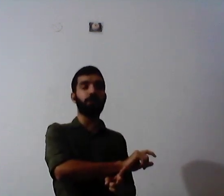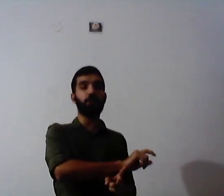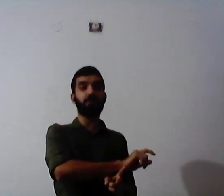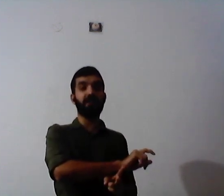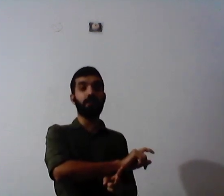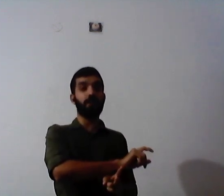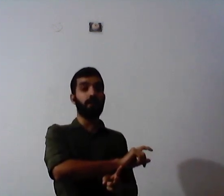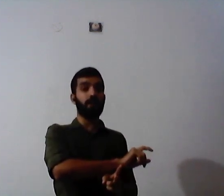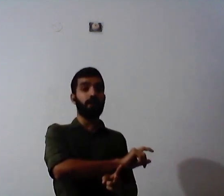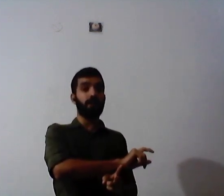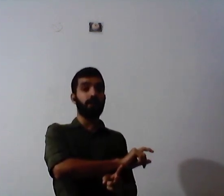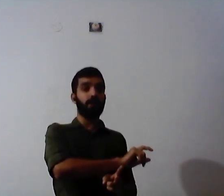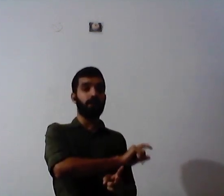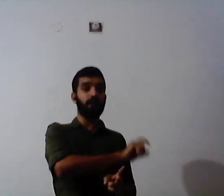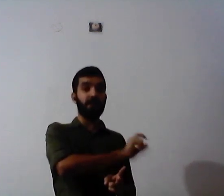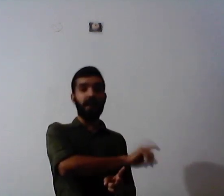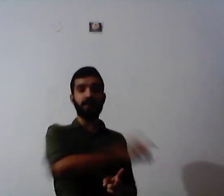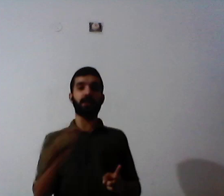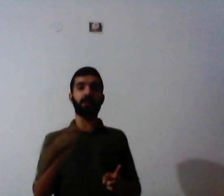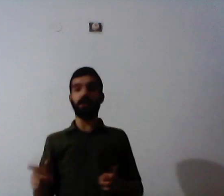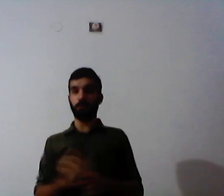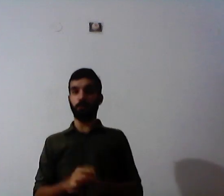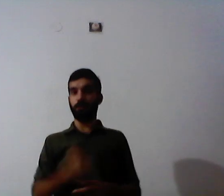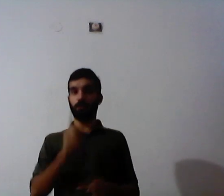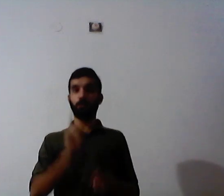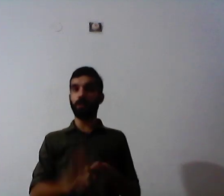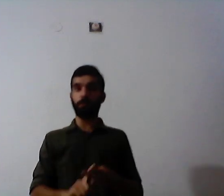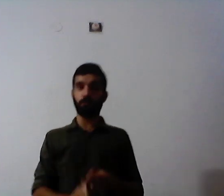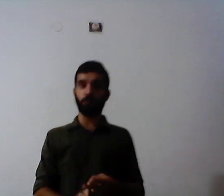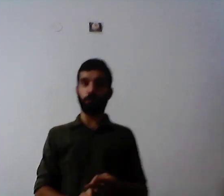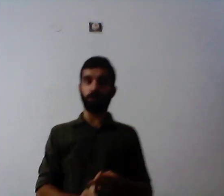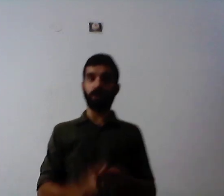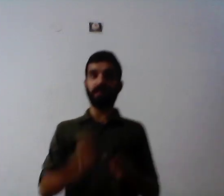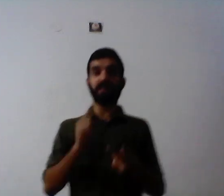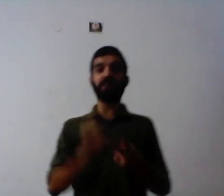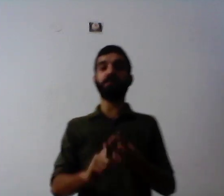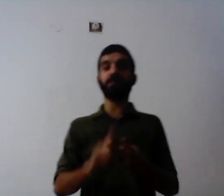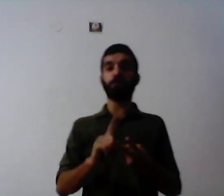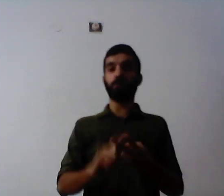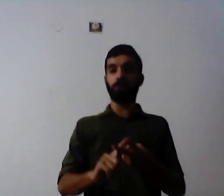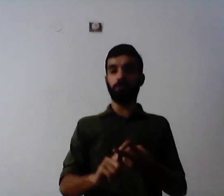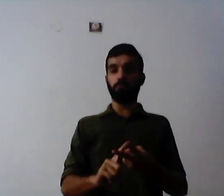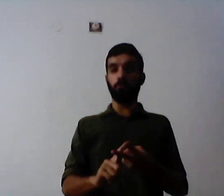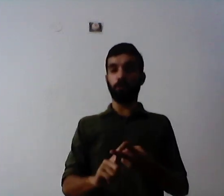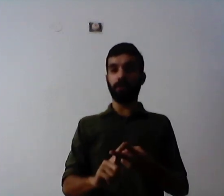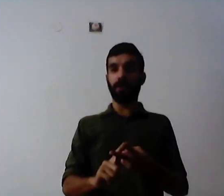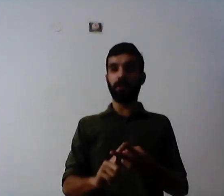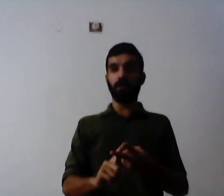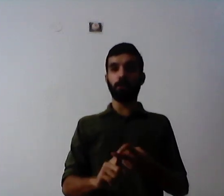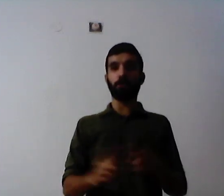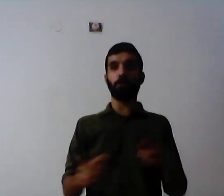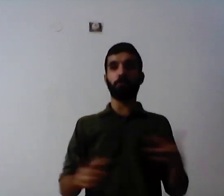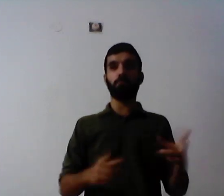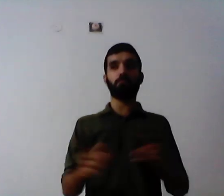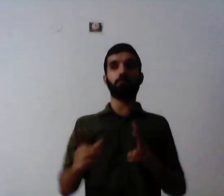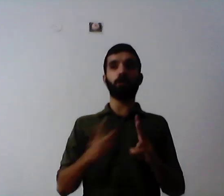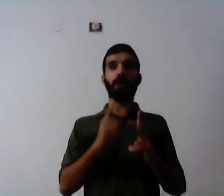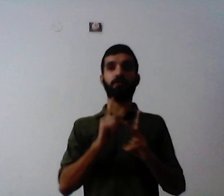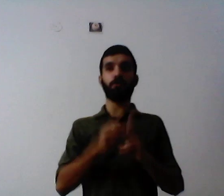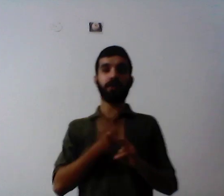of a gas in liquid solution. Two type of solution. It's different for both, right? So you have to